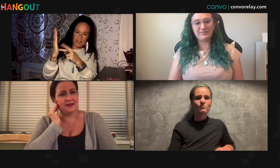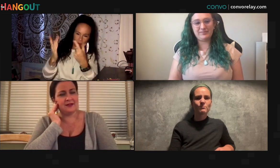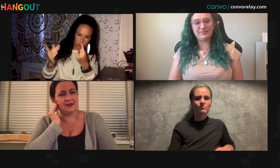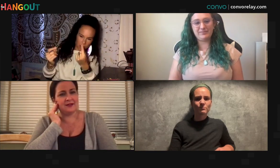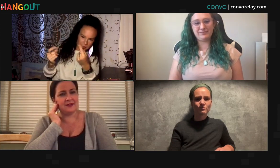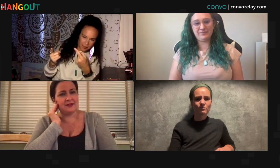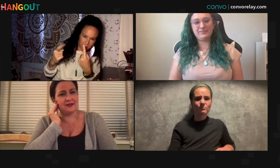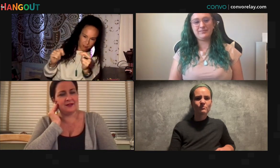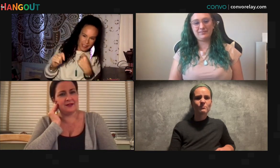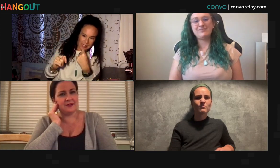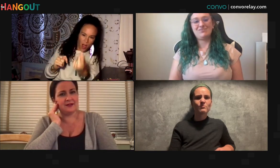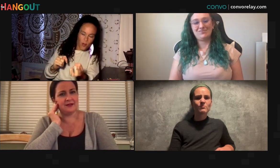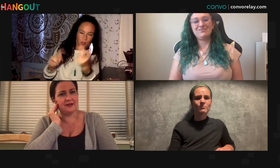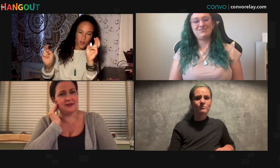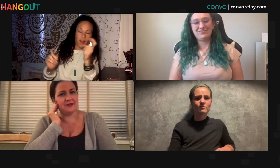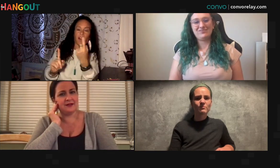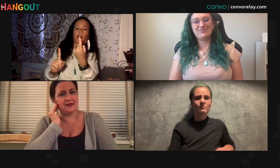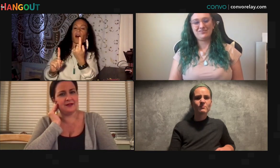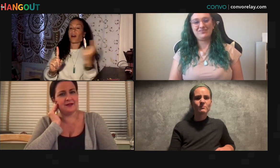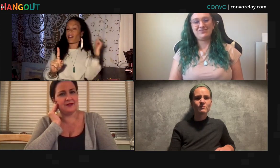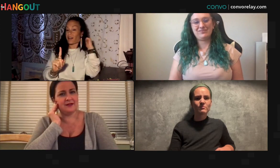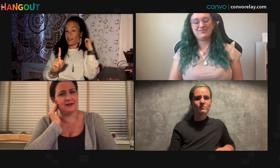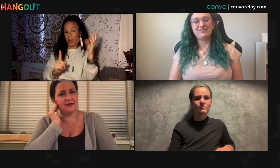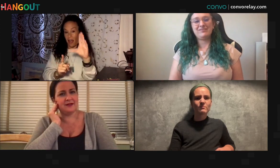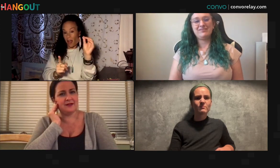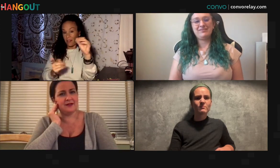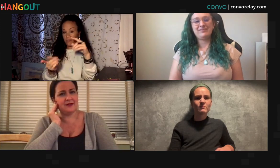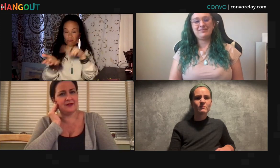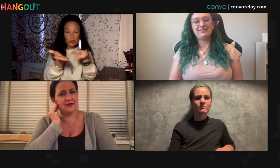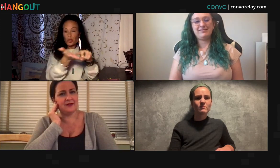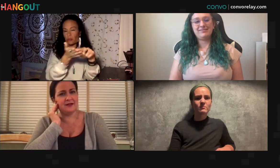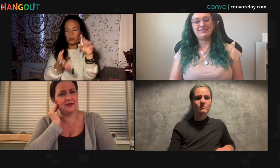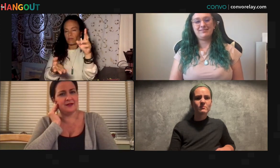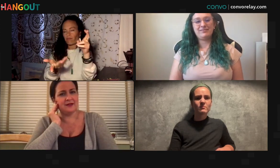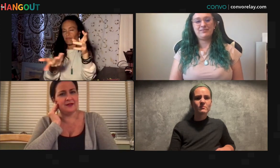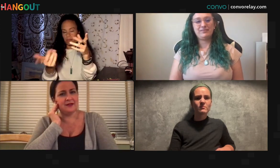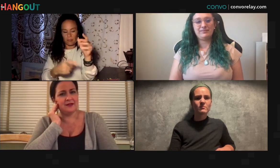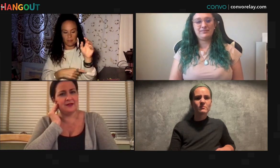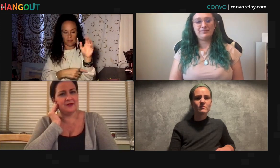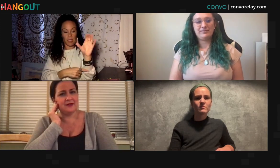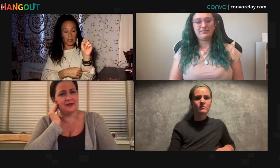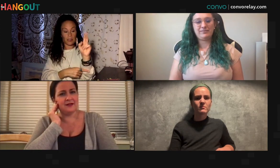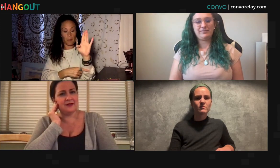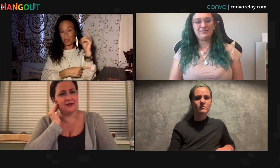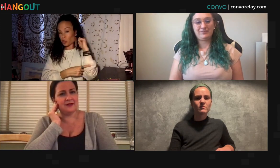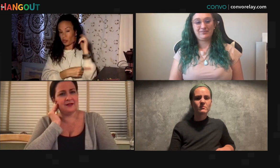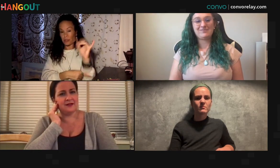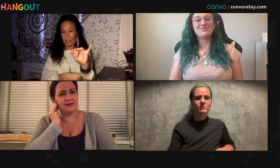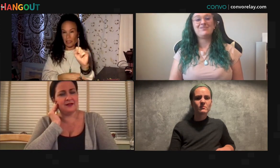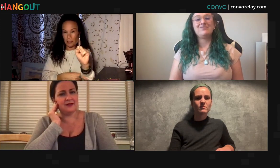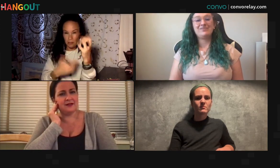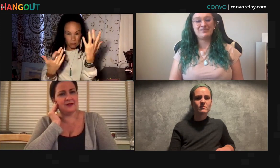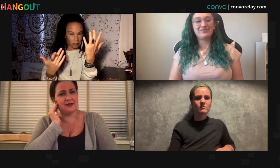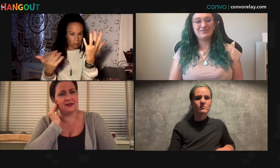walls. And sometimes you have to stop hitting those same walls and instead study what's